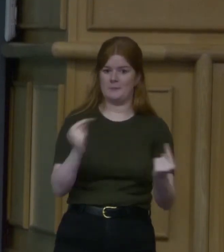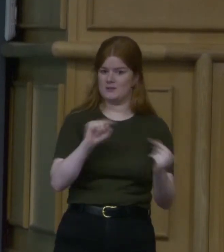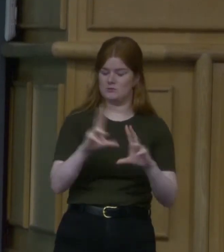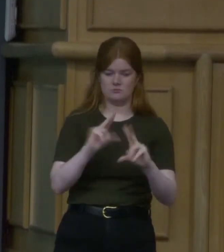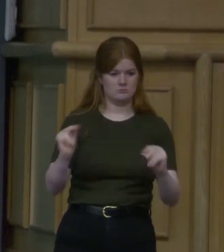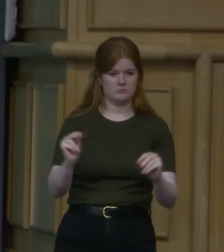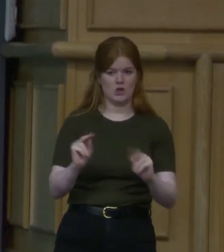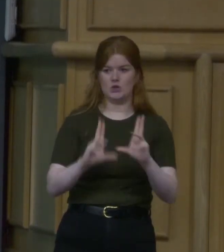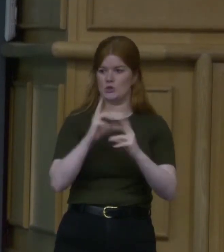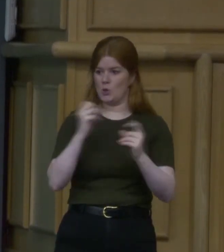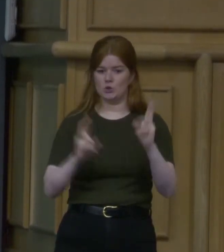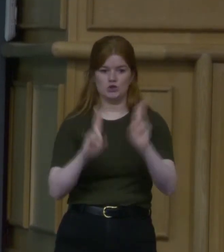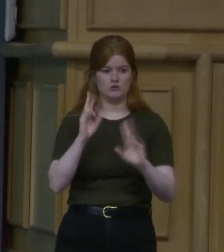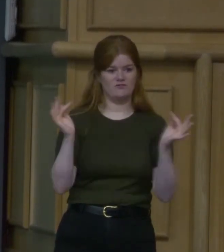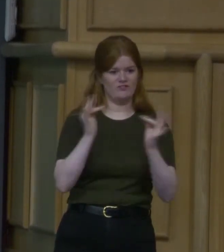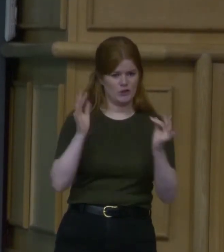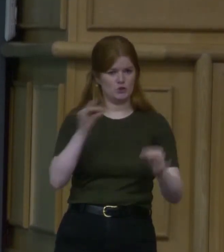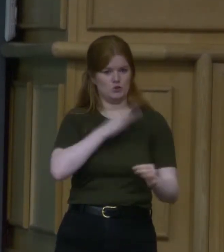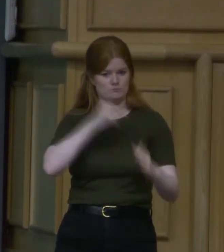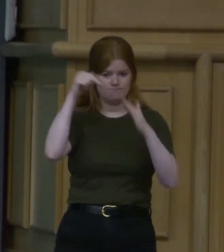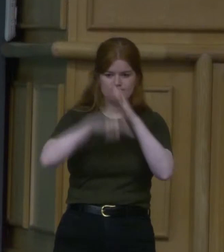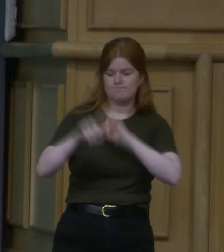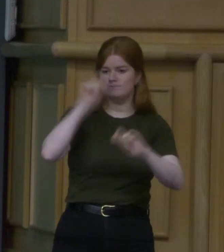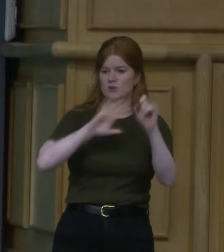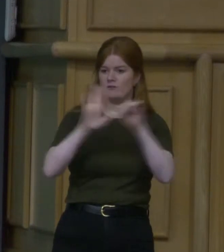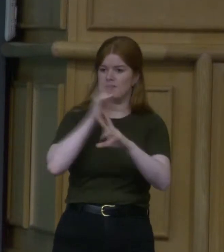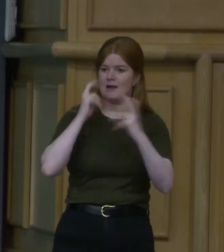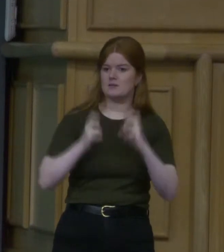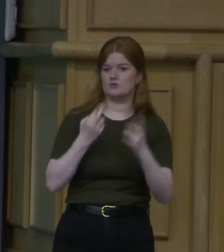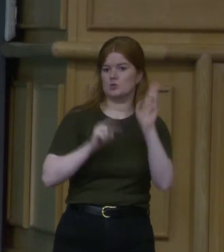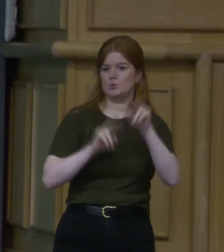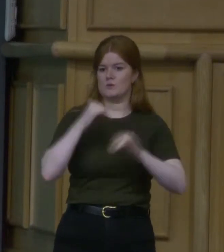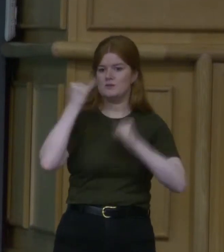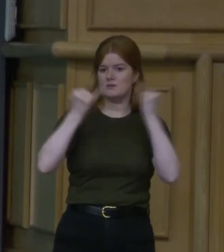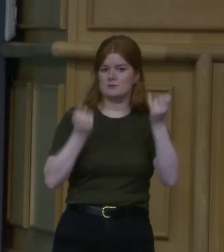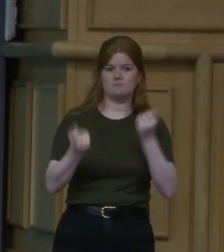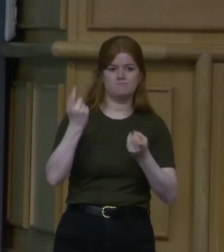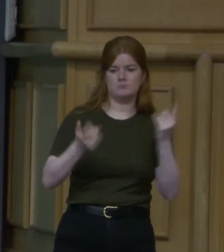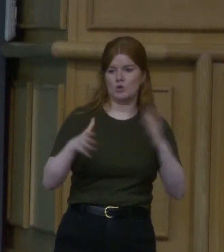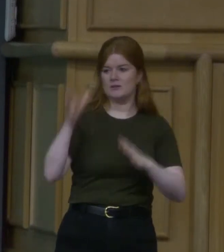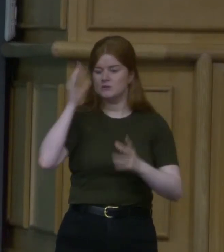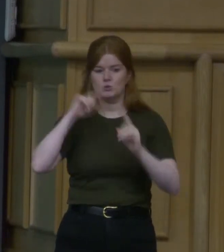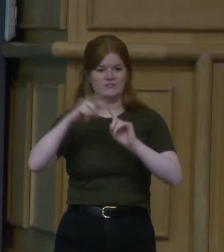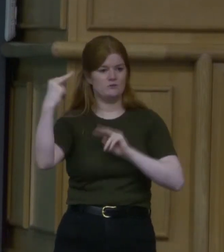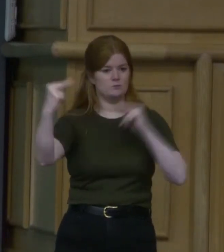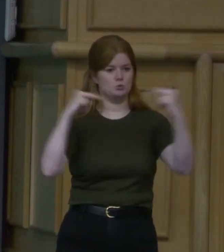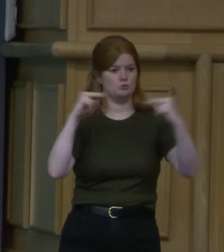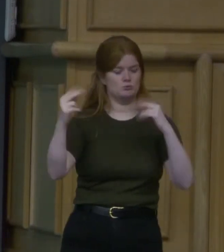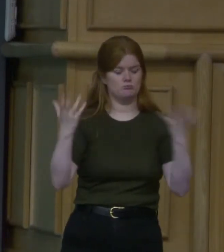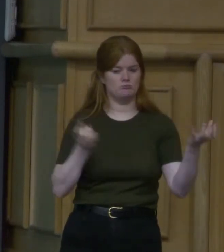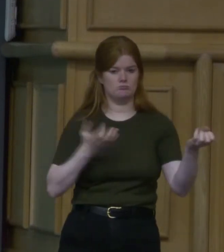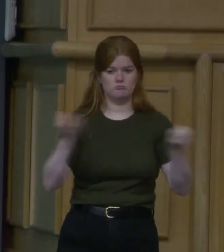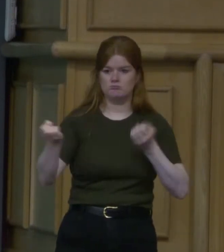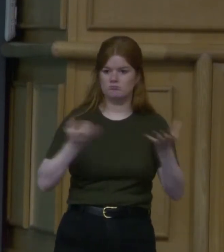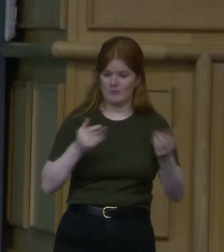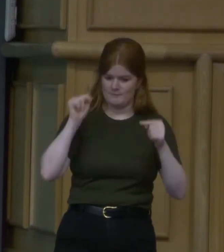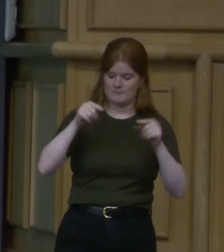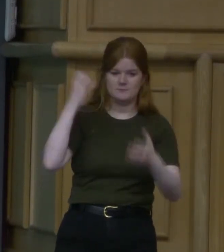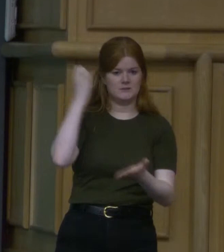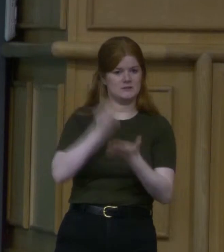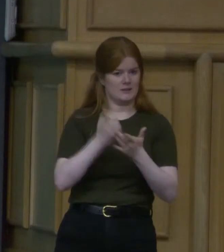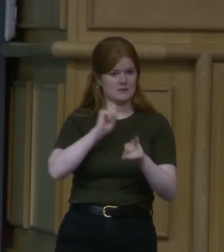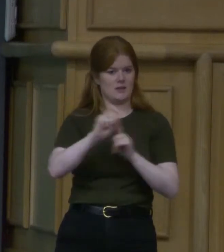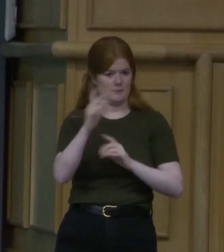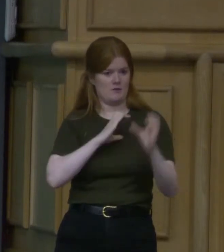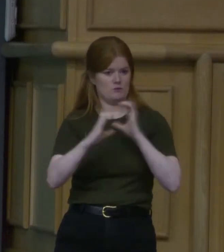No one should fear thoughtful analysis or new ideas or hearing different viewpoints. That's exactly the